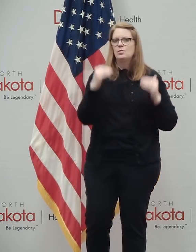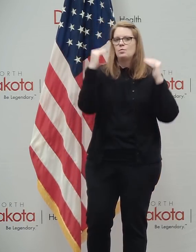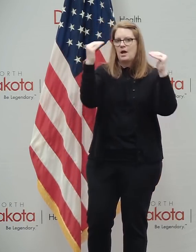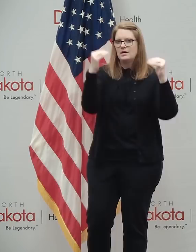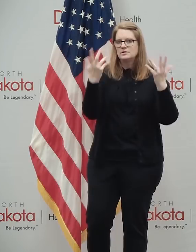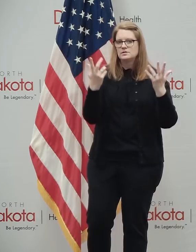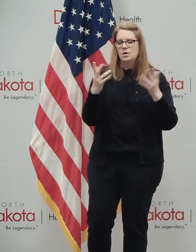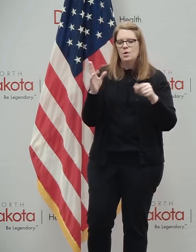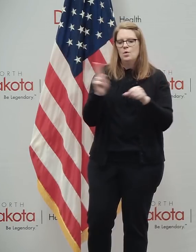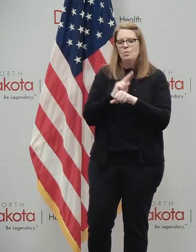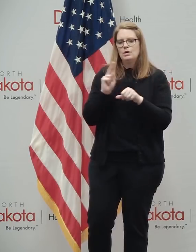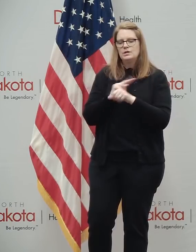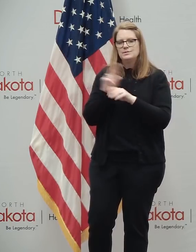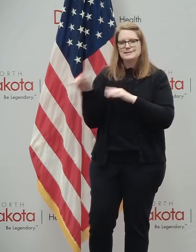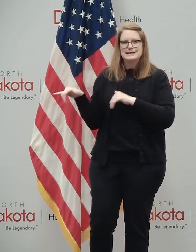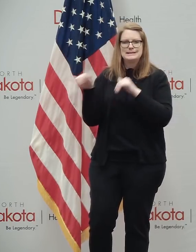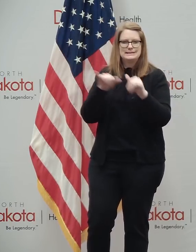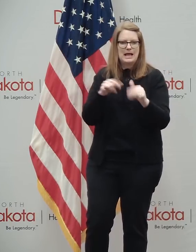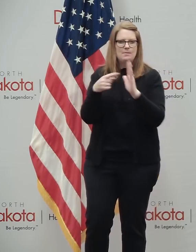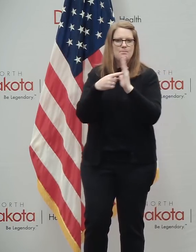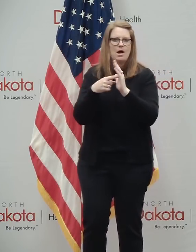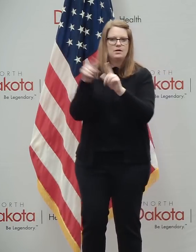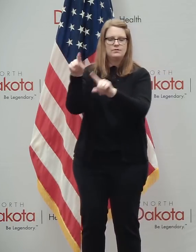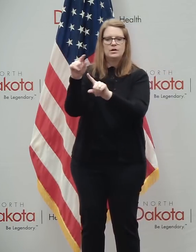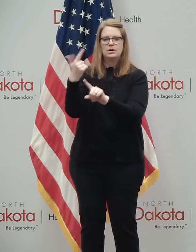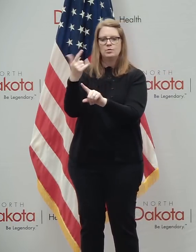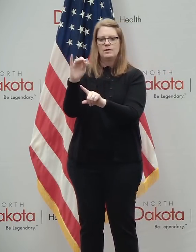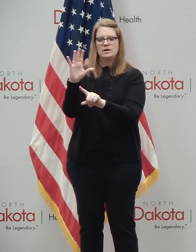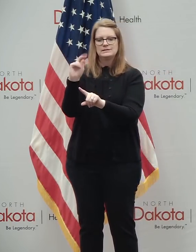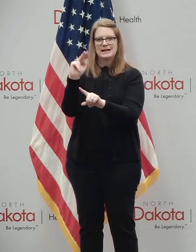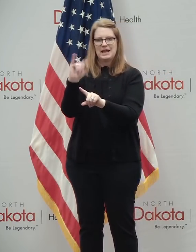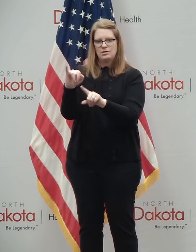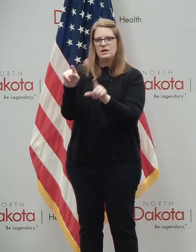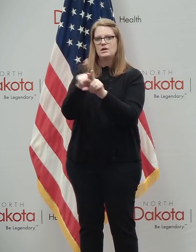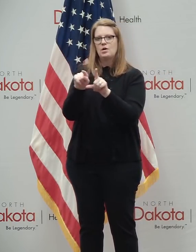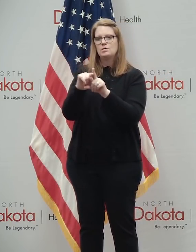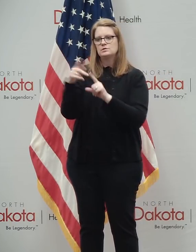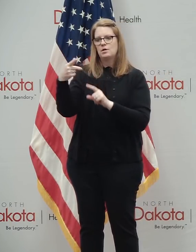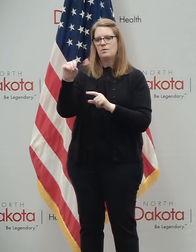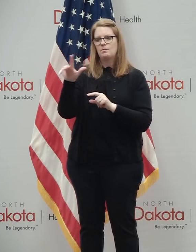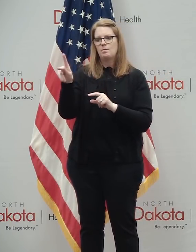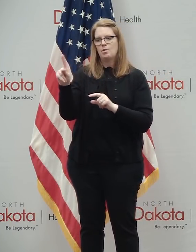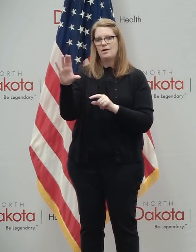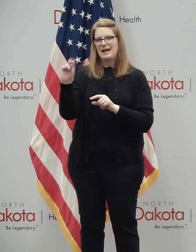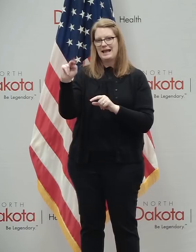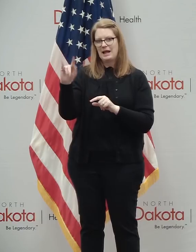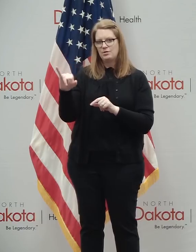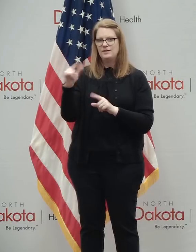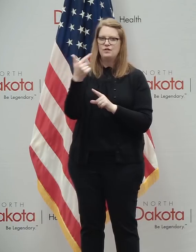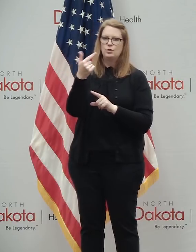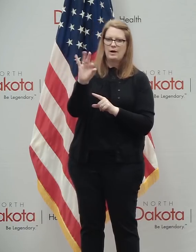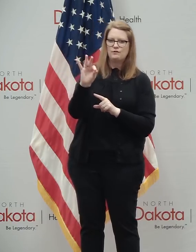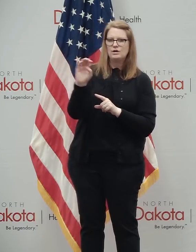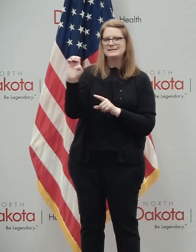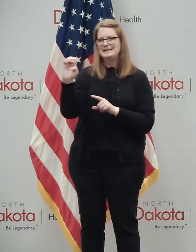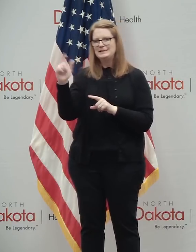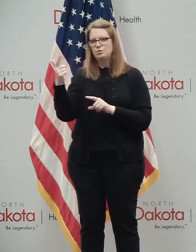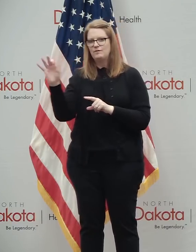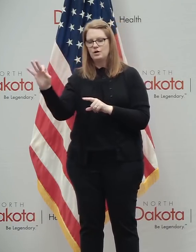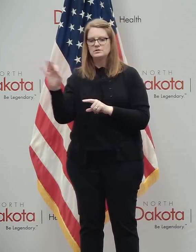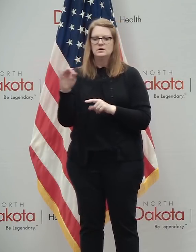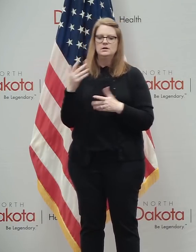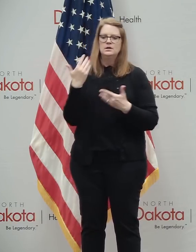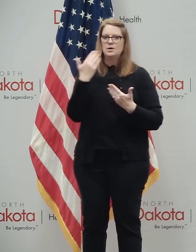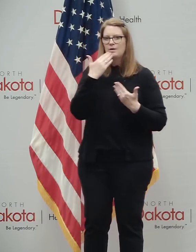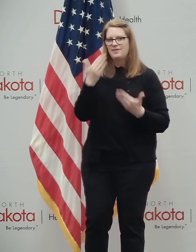model for Grand Forks County and Polk County. That would be for Grand Forks and East Grand Forks. We've been fortunate right now in Wapton and